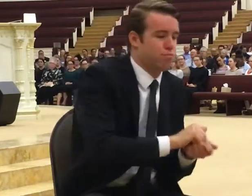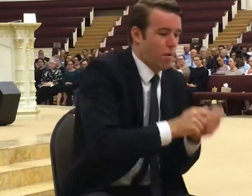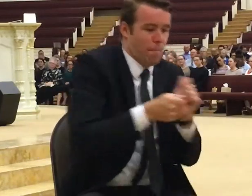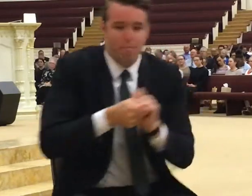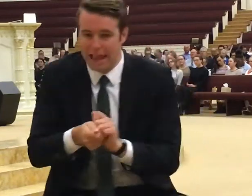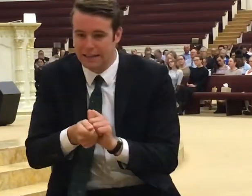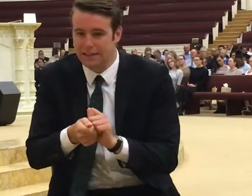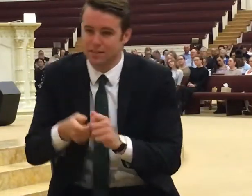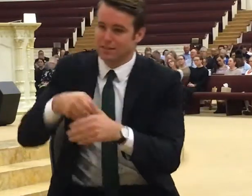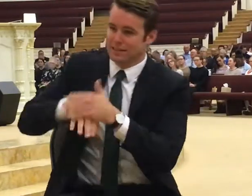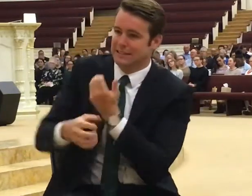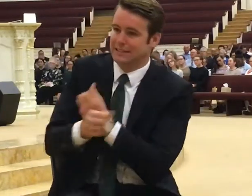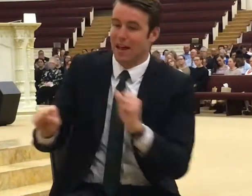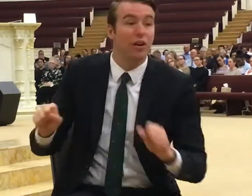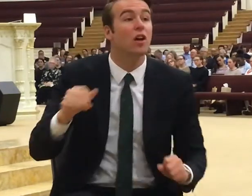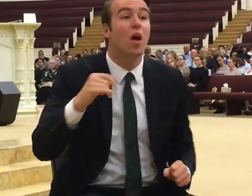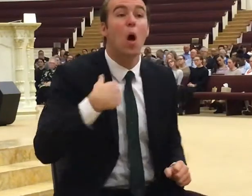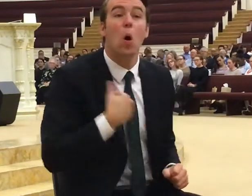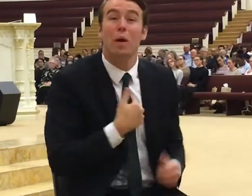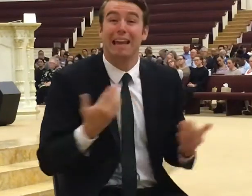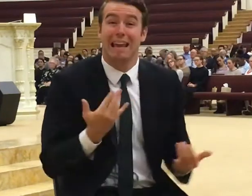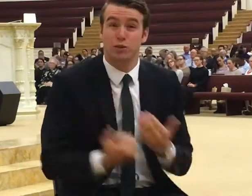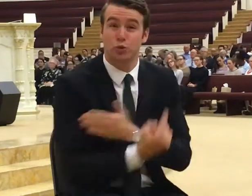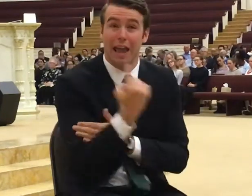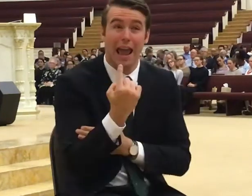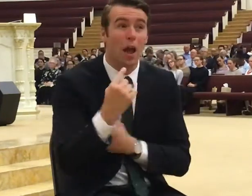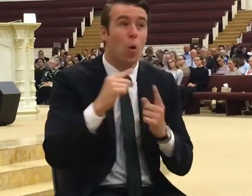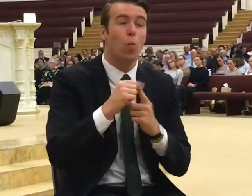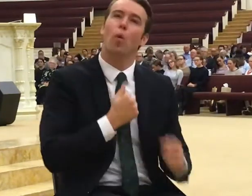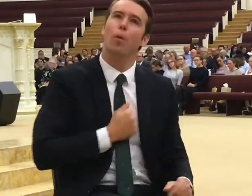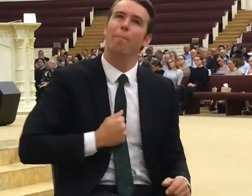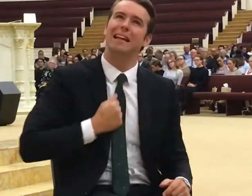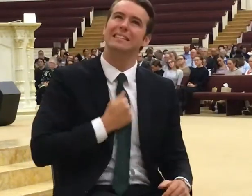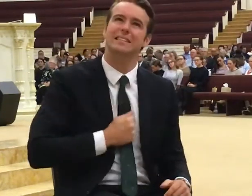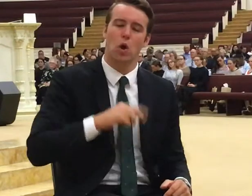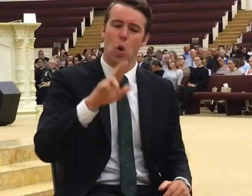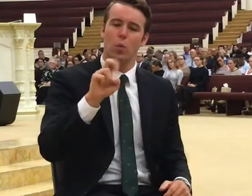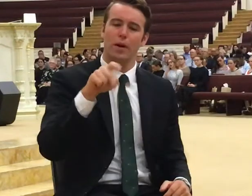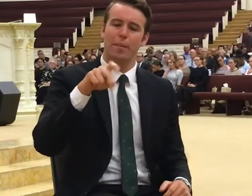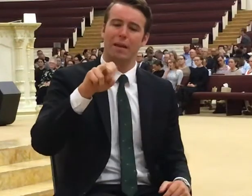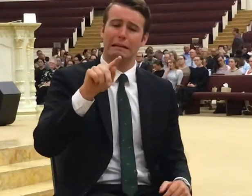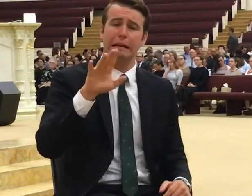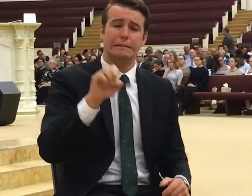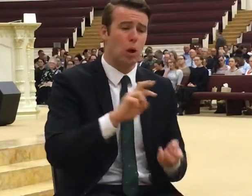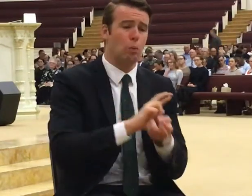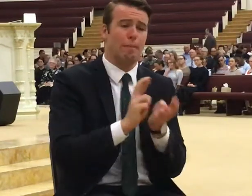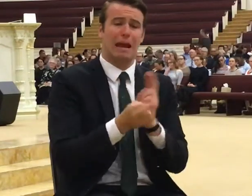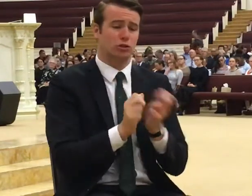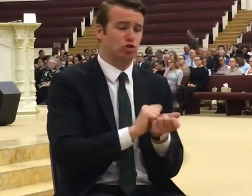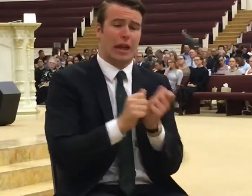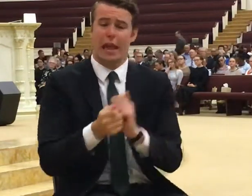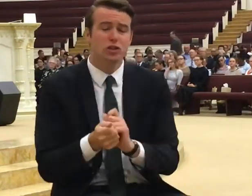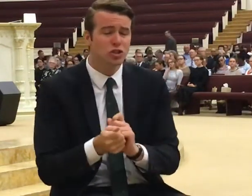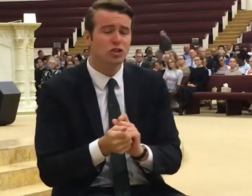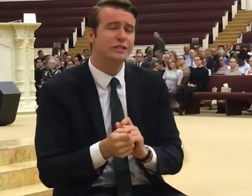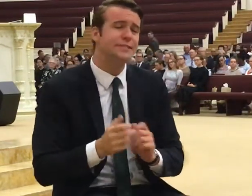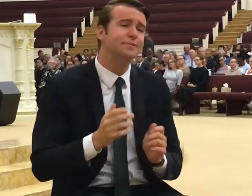Now, we just throw repentance around like it's just a religious word. Let me tell you what. A real message of